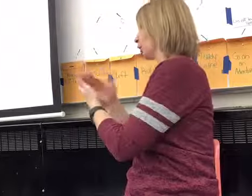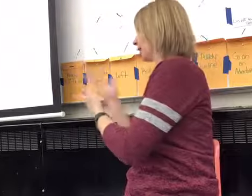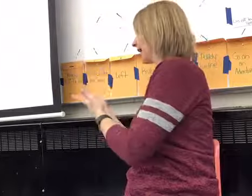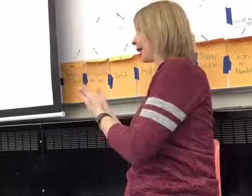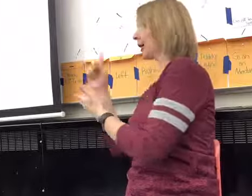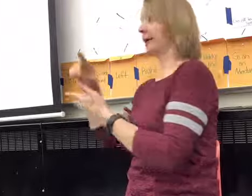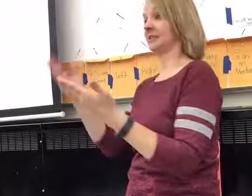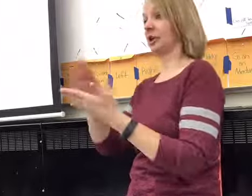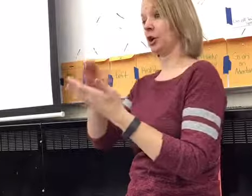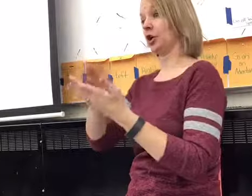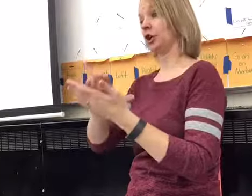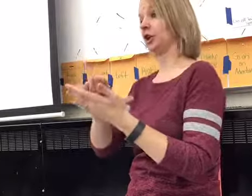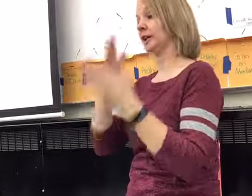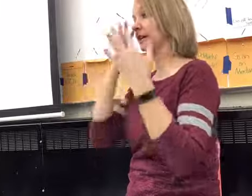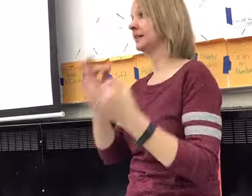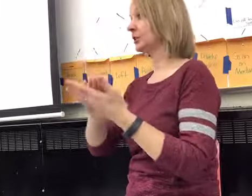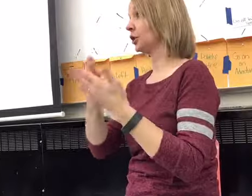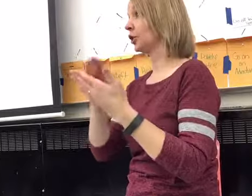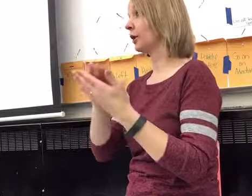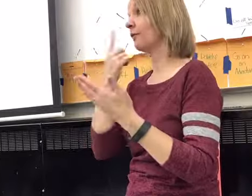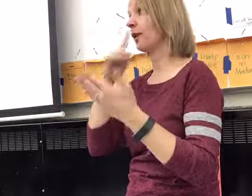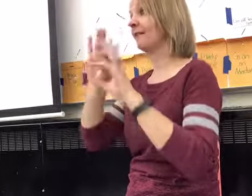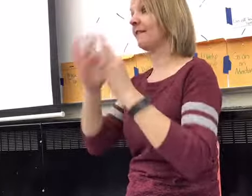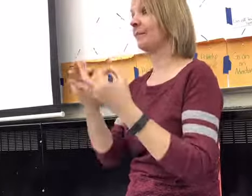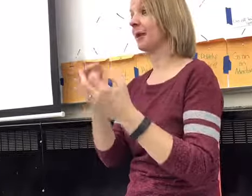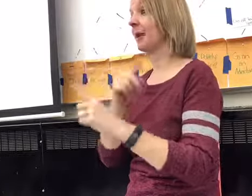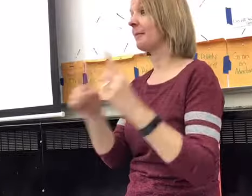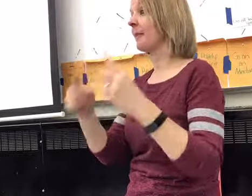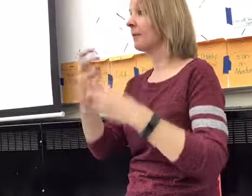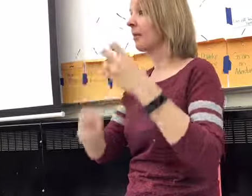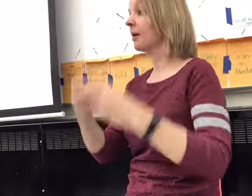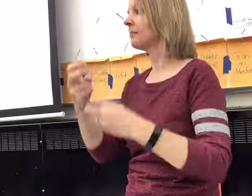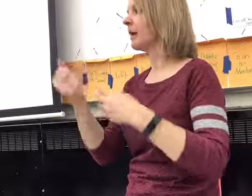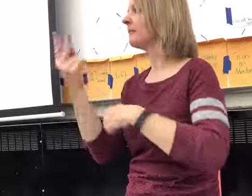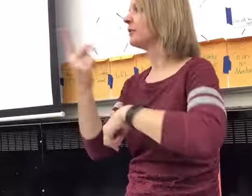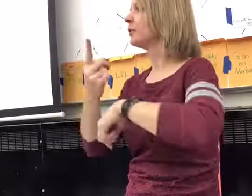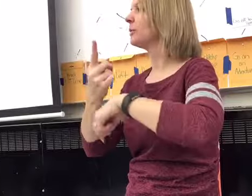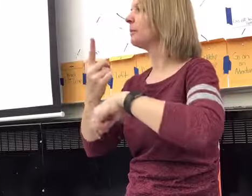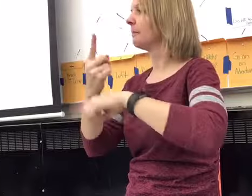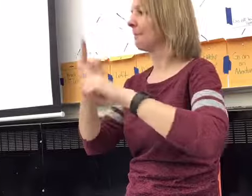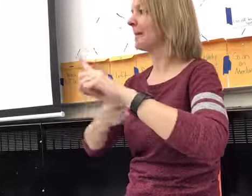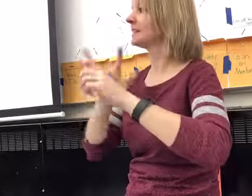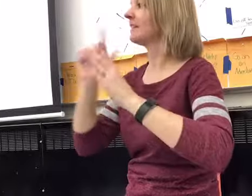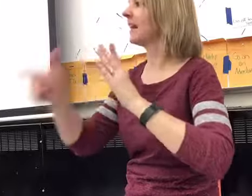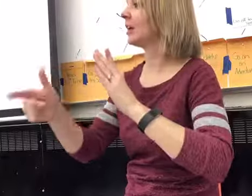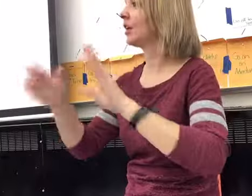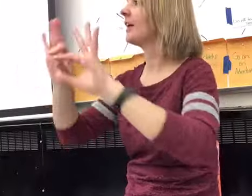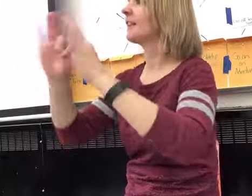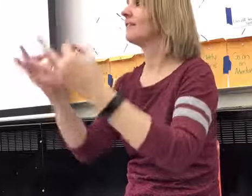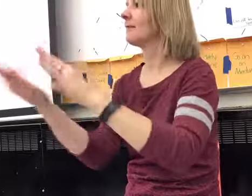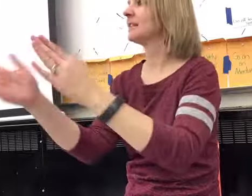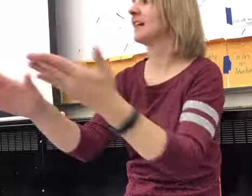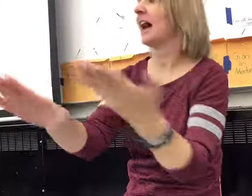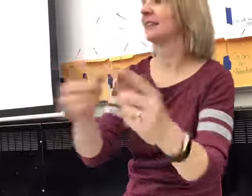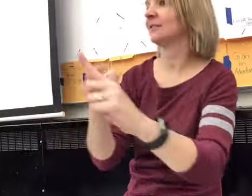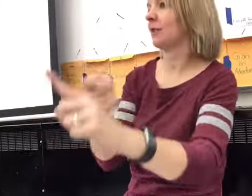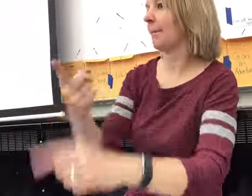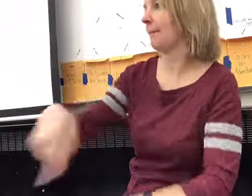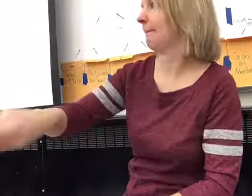She decides to cook for this family. Problem is, a couple months later, people in the family start to die off of typhoid. They realized it was her fault because when